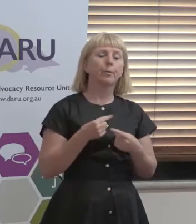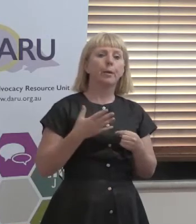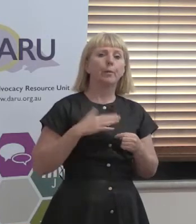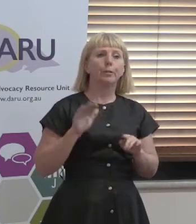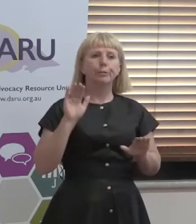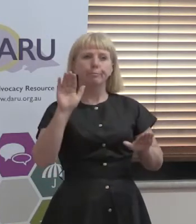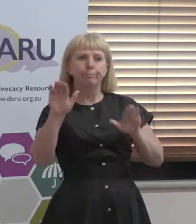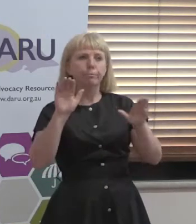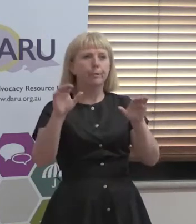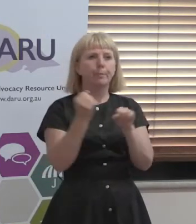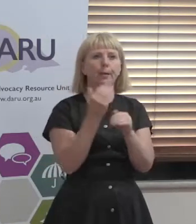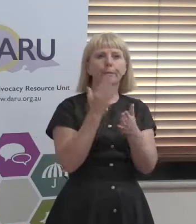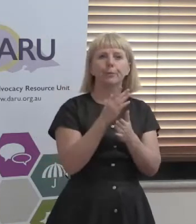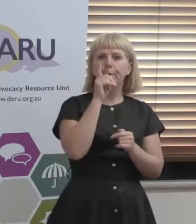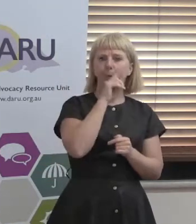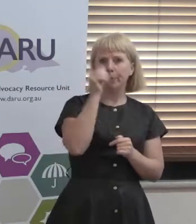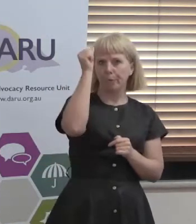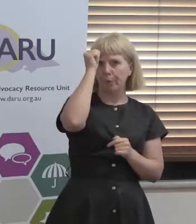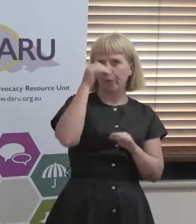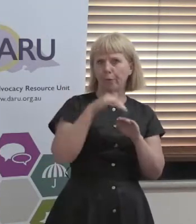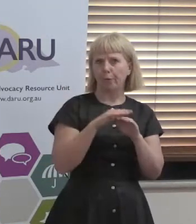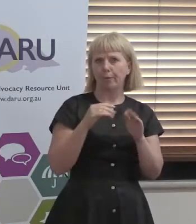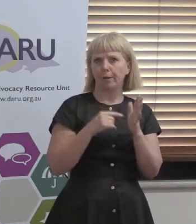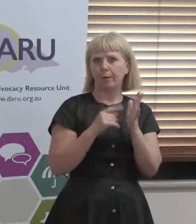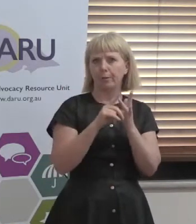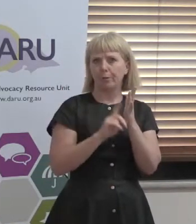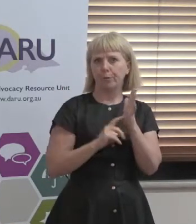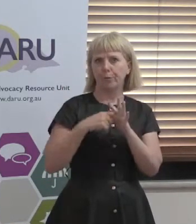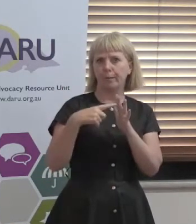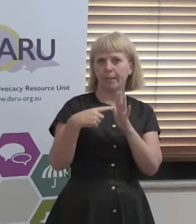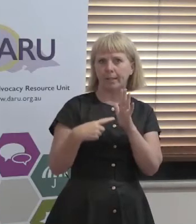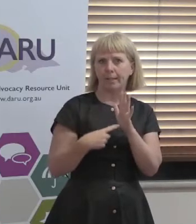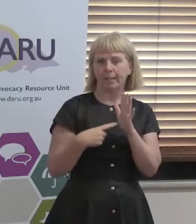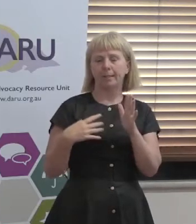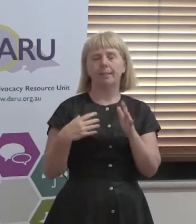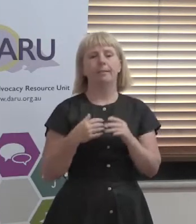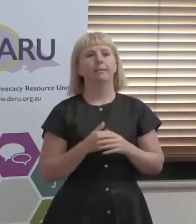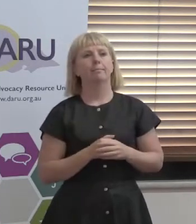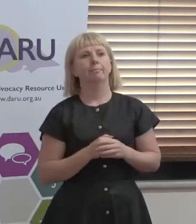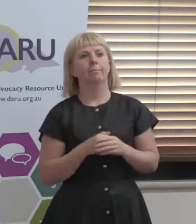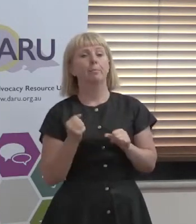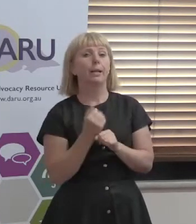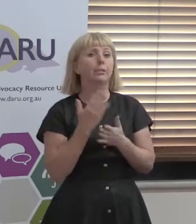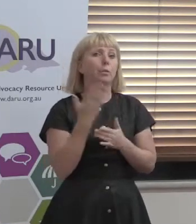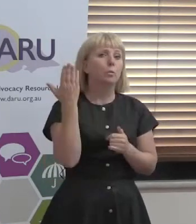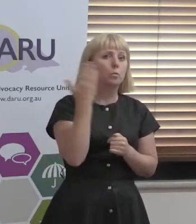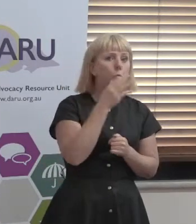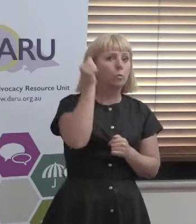and increase the use of it across as many schools as we